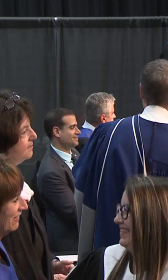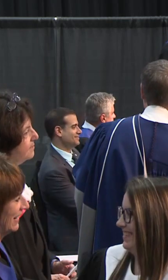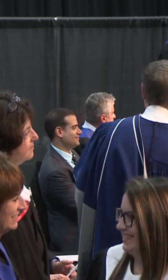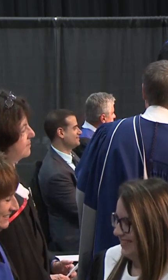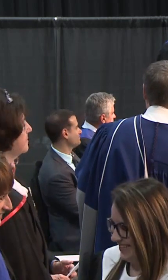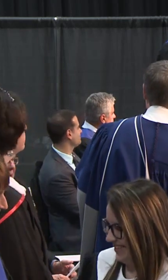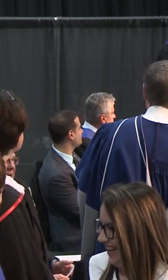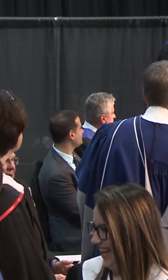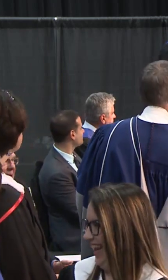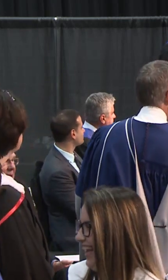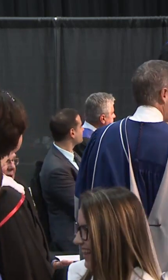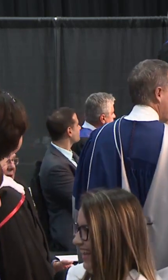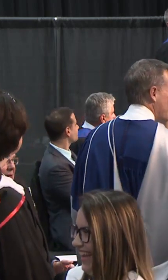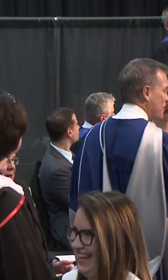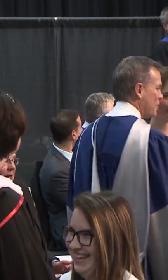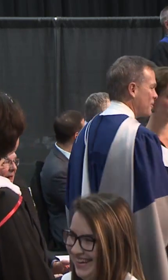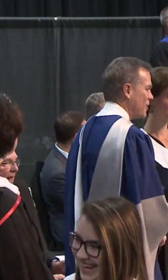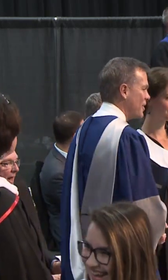Morning.